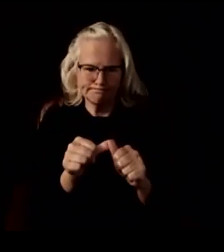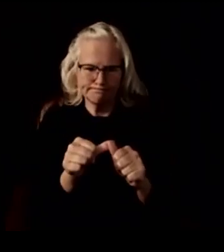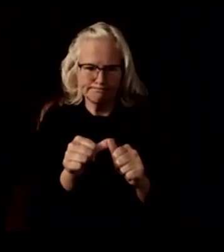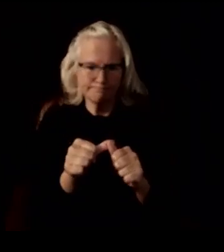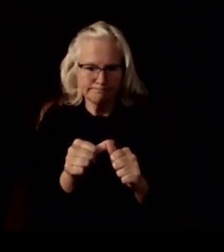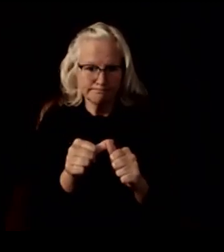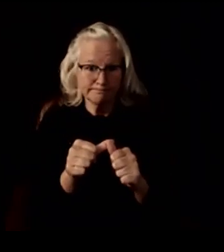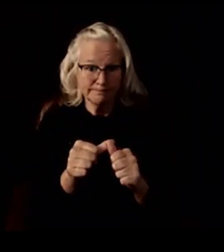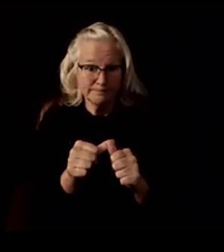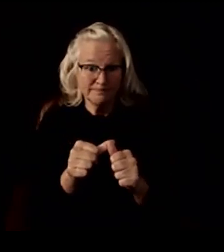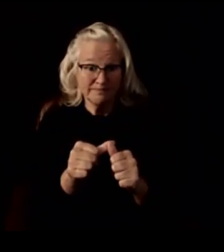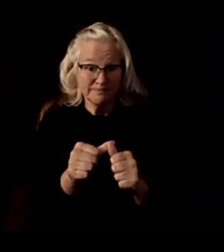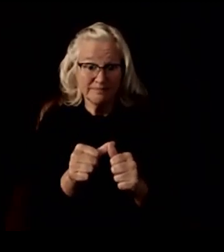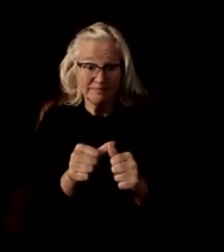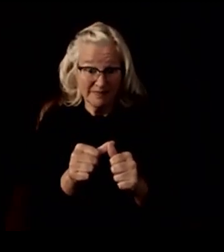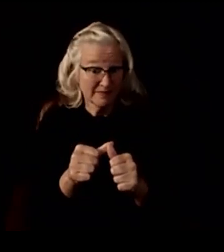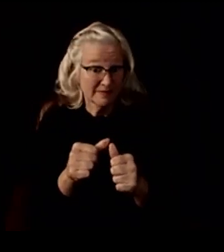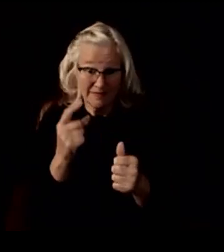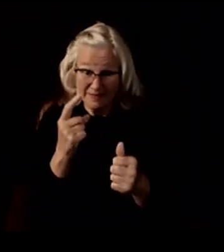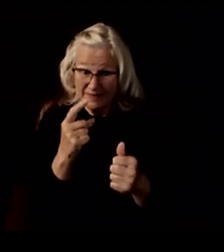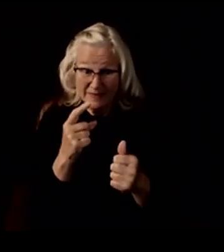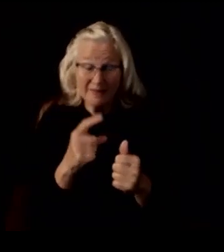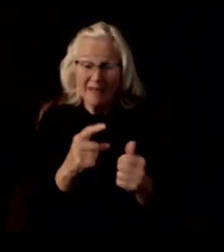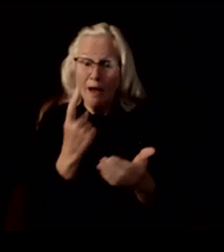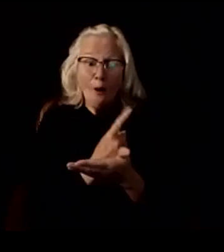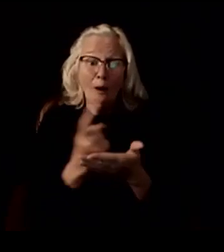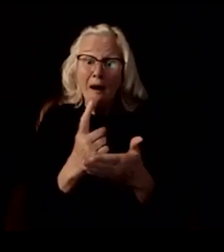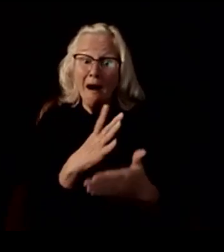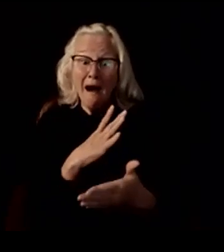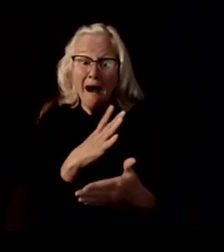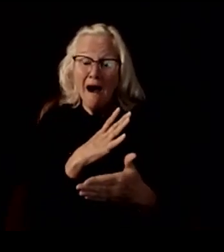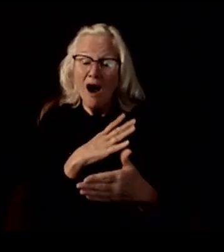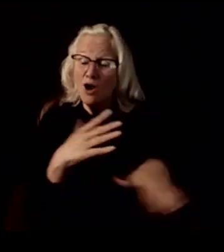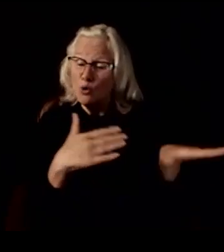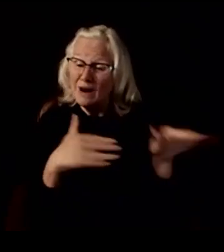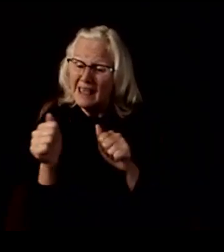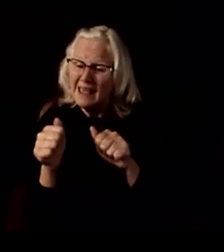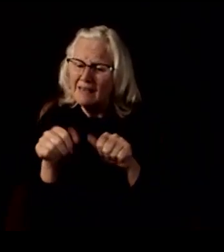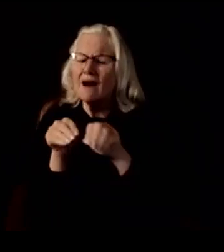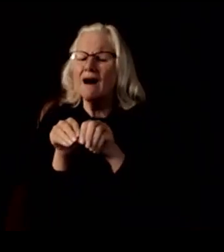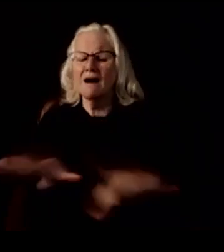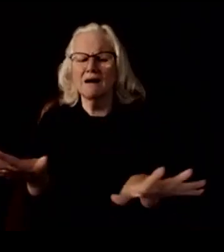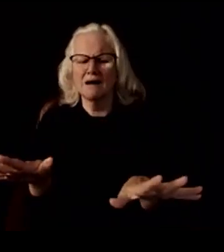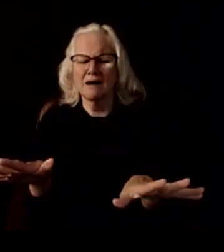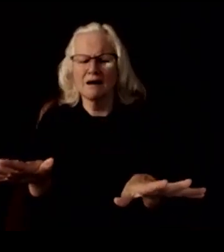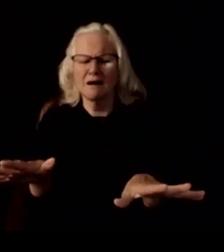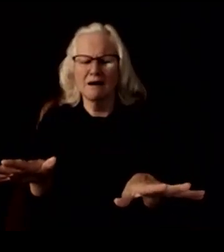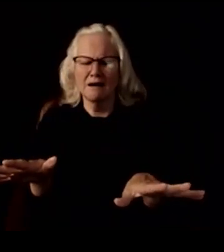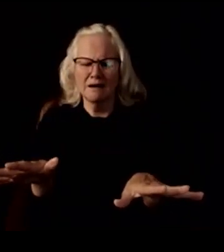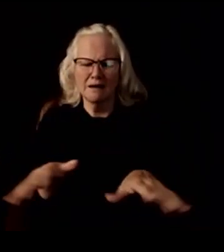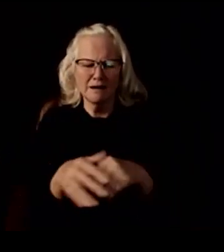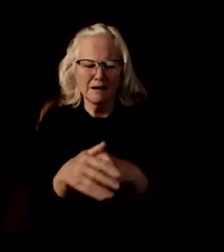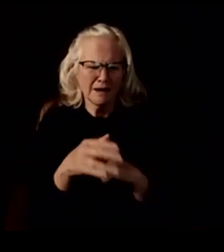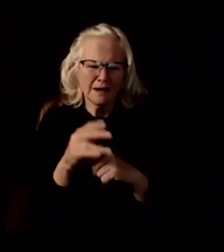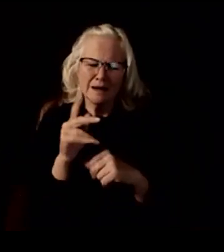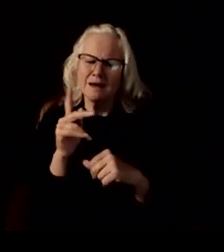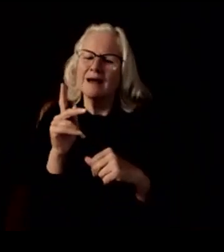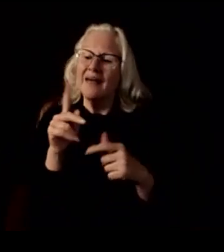we'll continue this cycle of having to ask people to stay home from work, school, and other activities, which disrupts many aspects of our